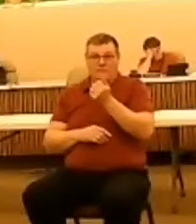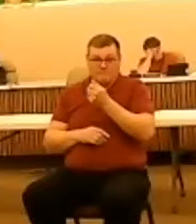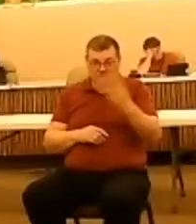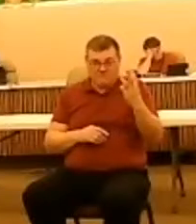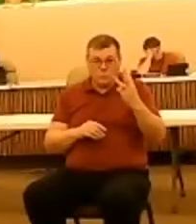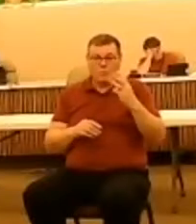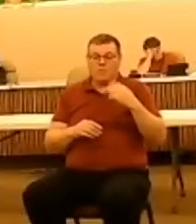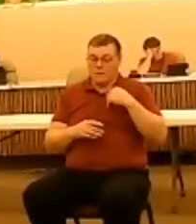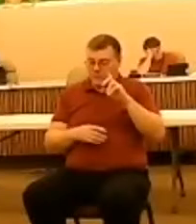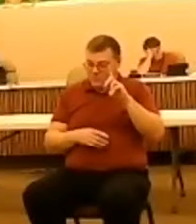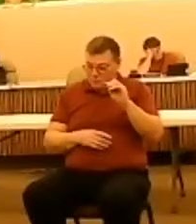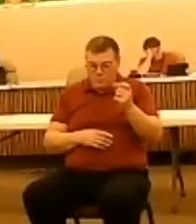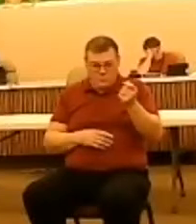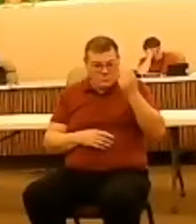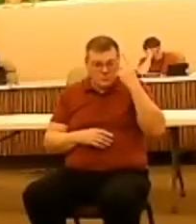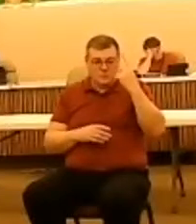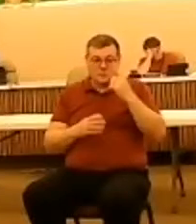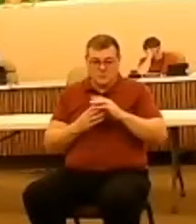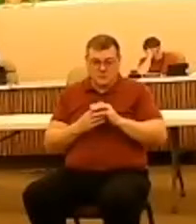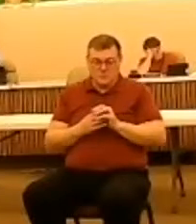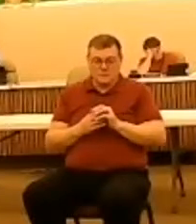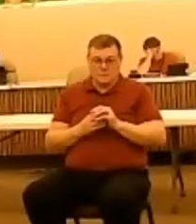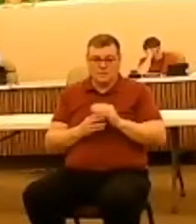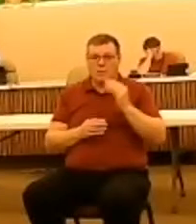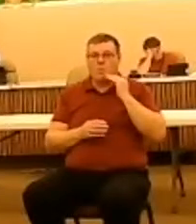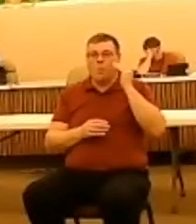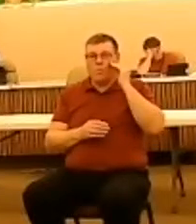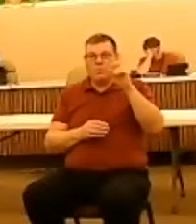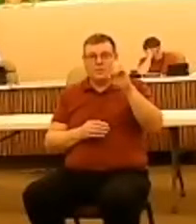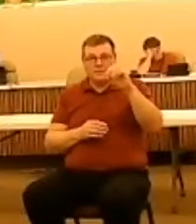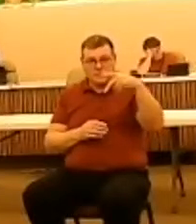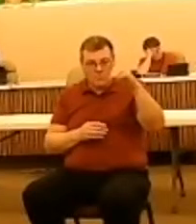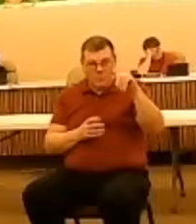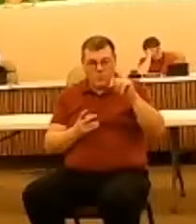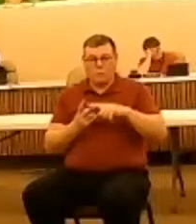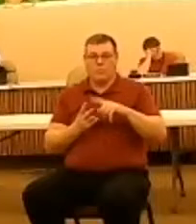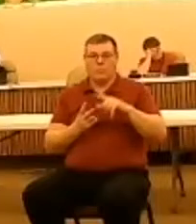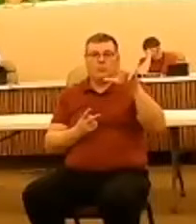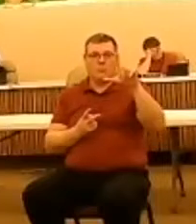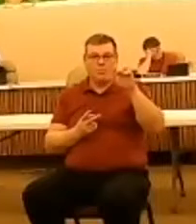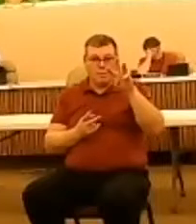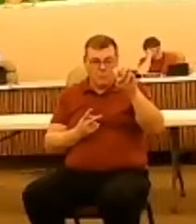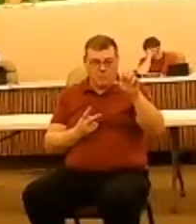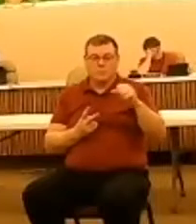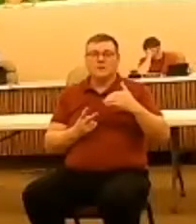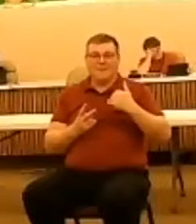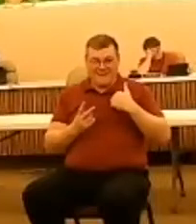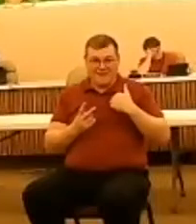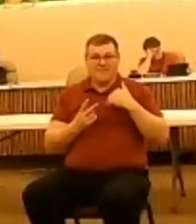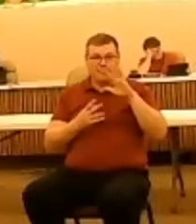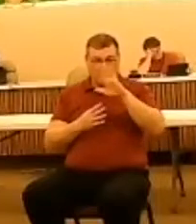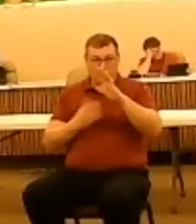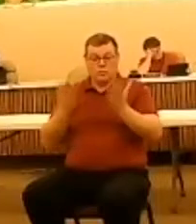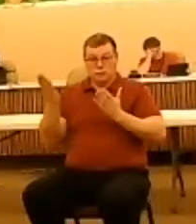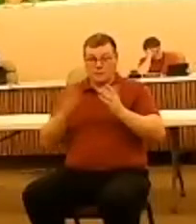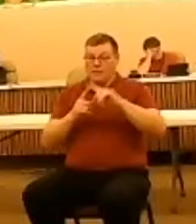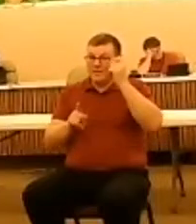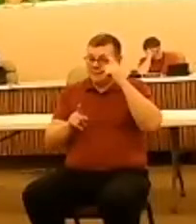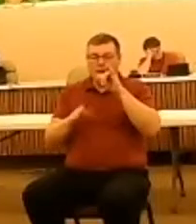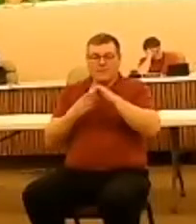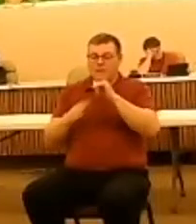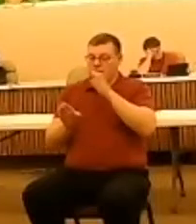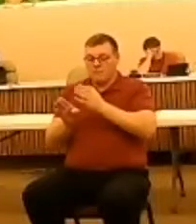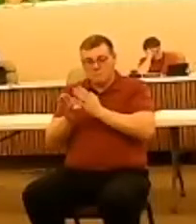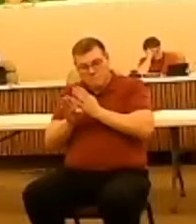do understand that our Home Depots and our Lowe's have those services, but that's not their main thrust